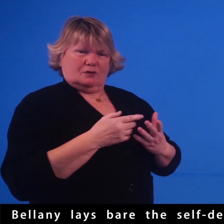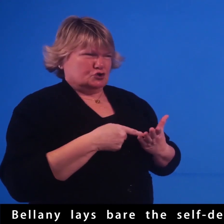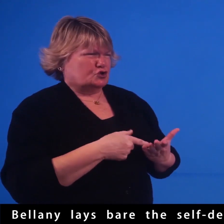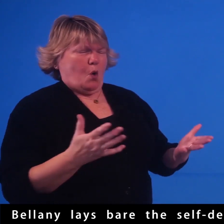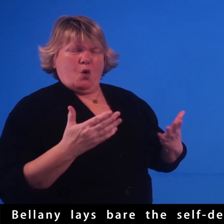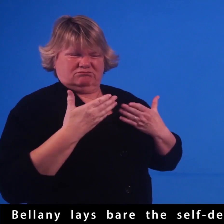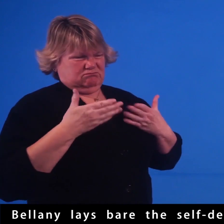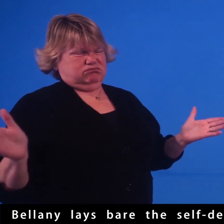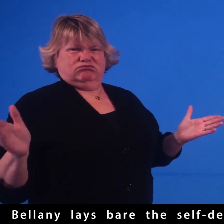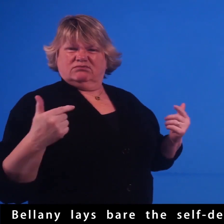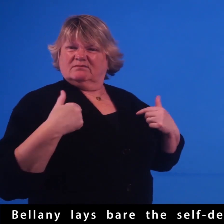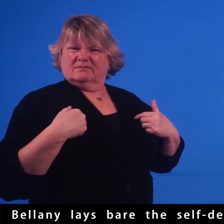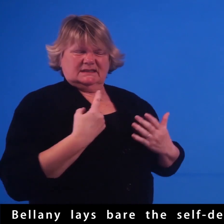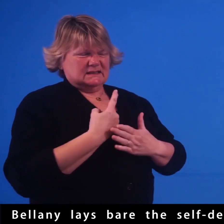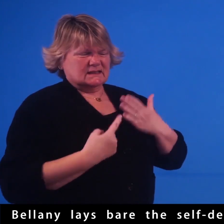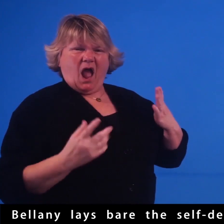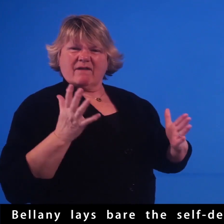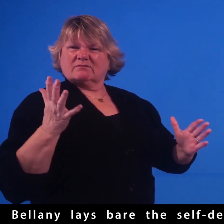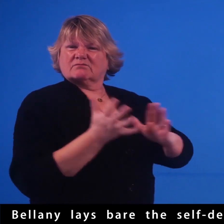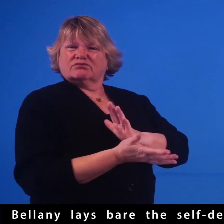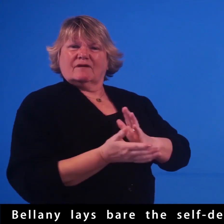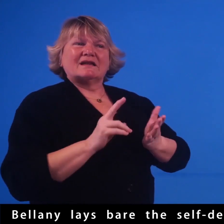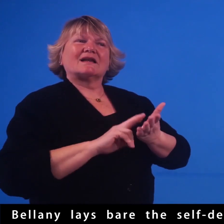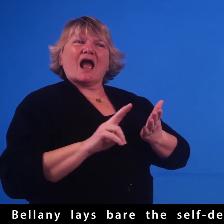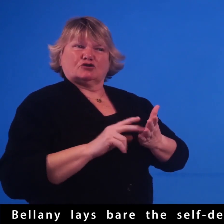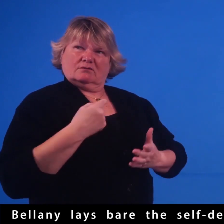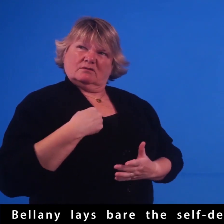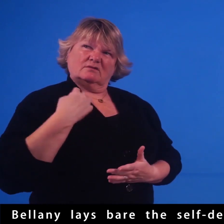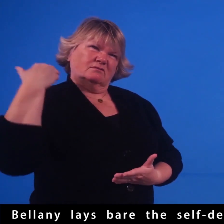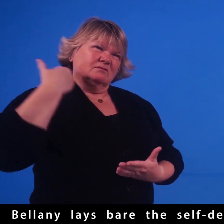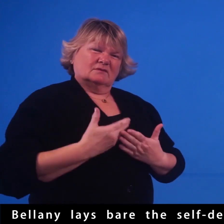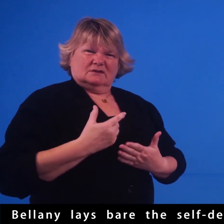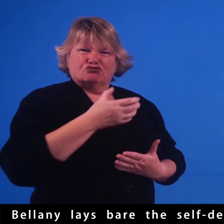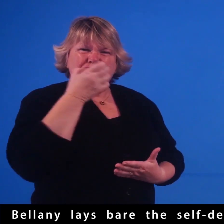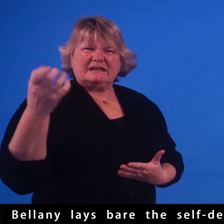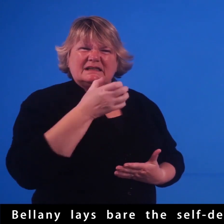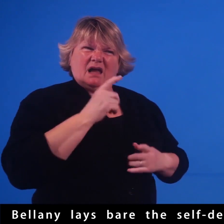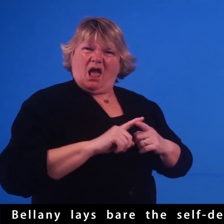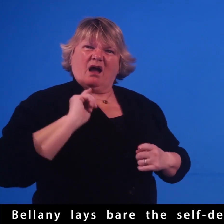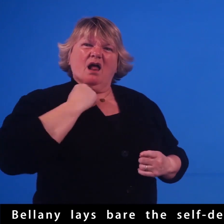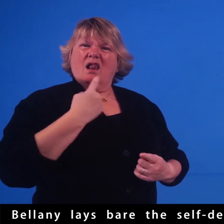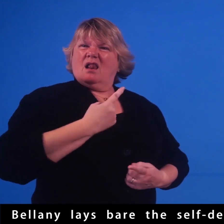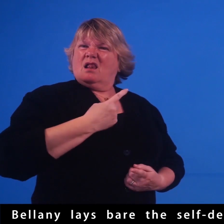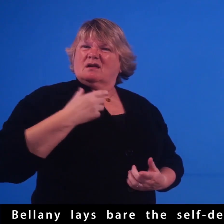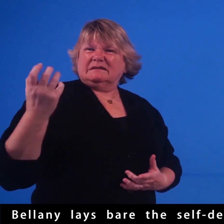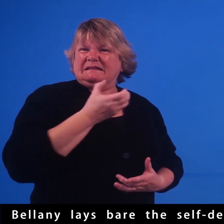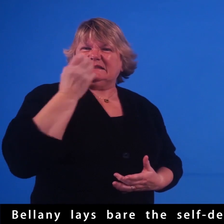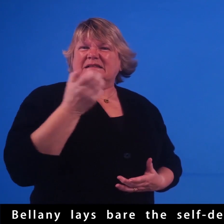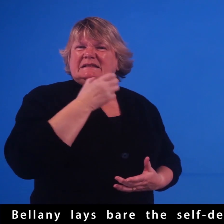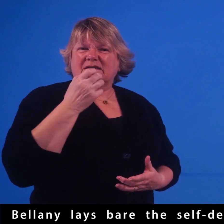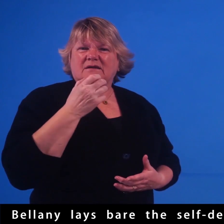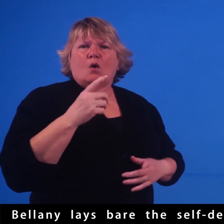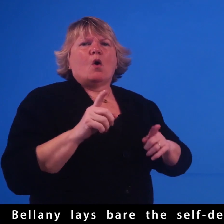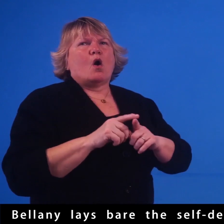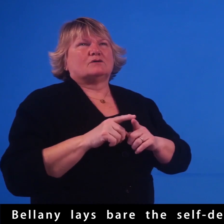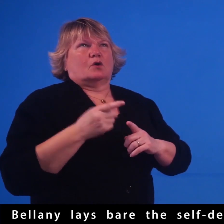the self-destructive nature of his suicidal drinking and its inevitable patriarchal punishment.